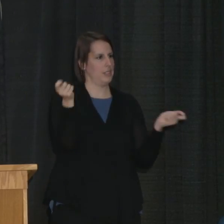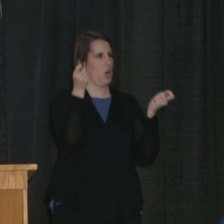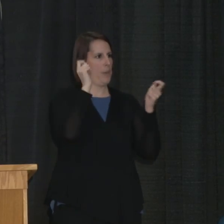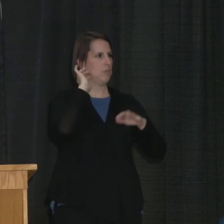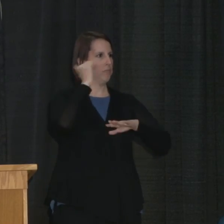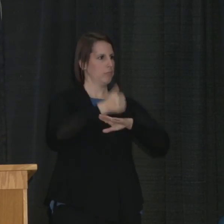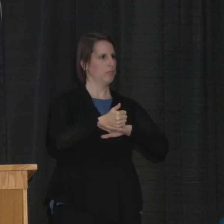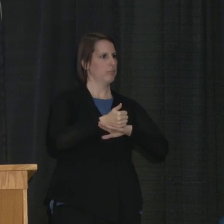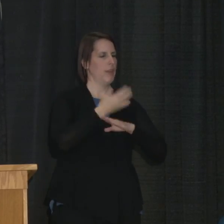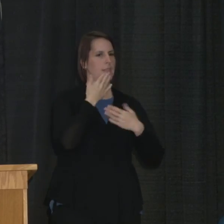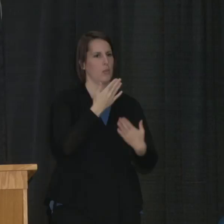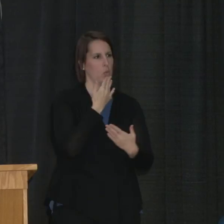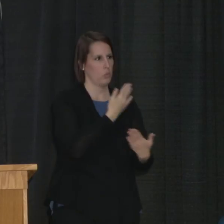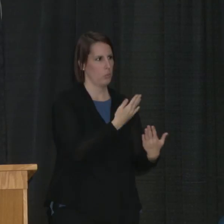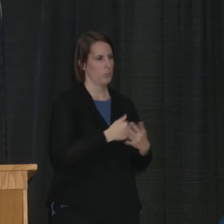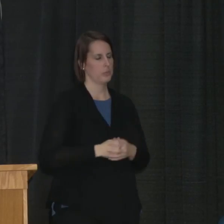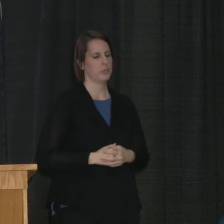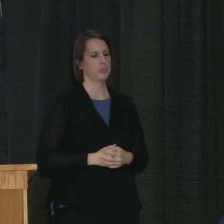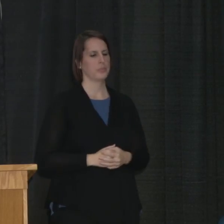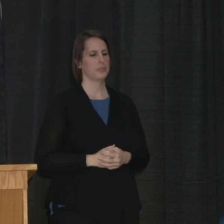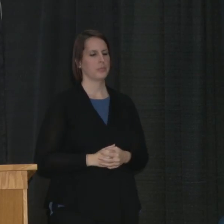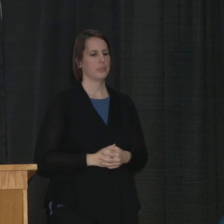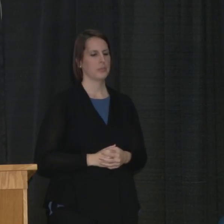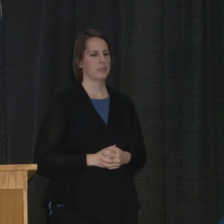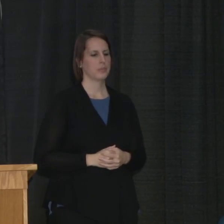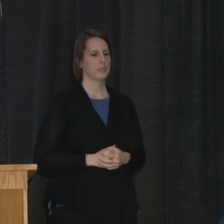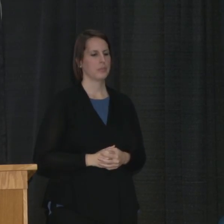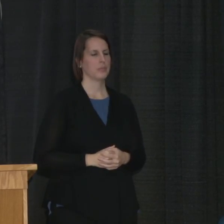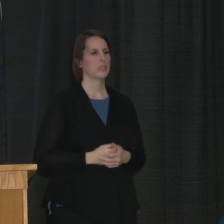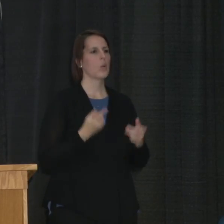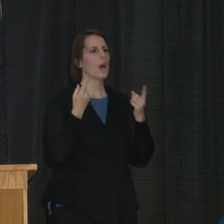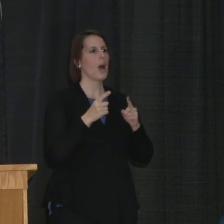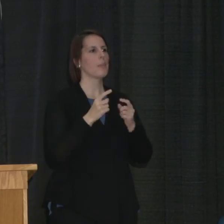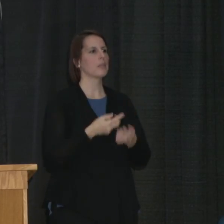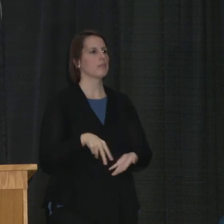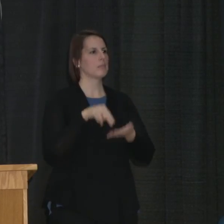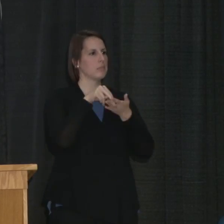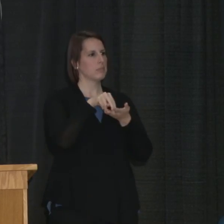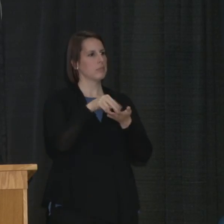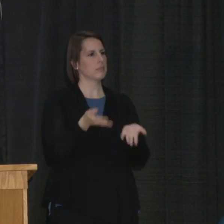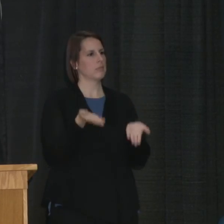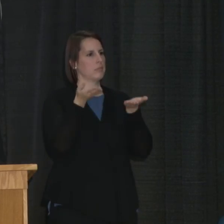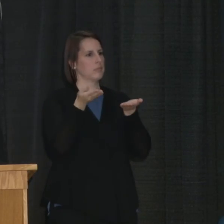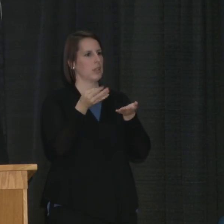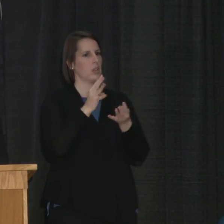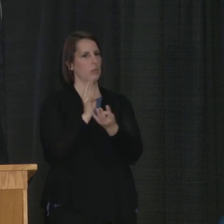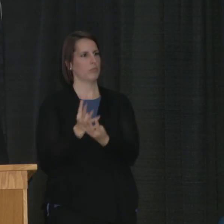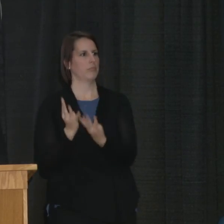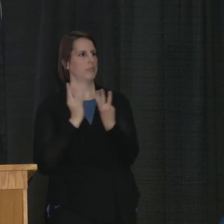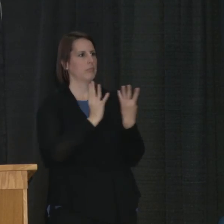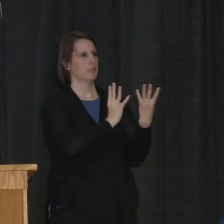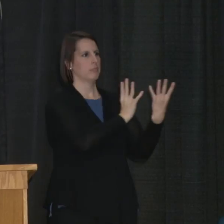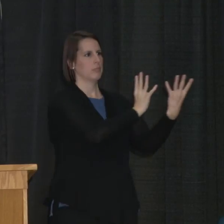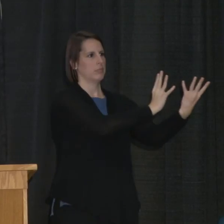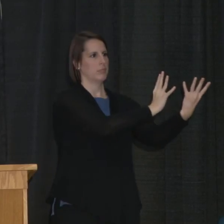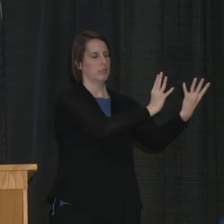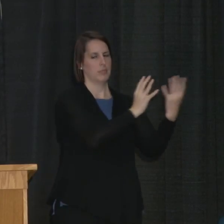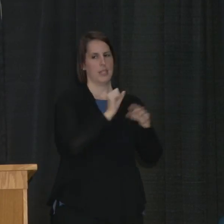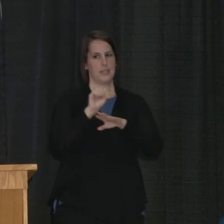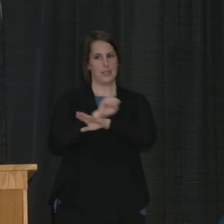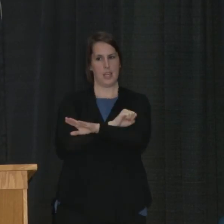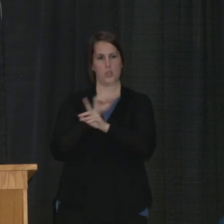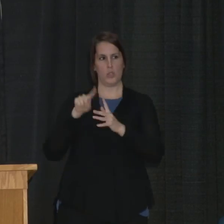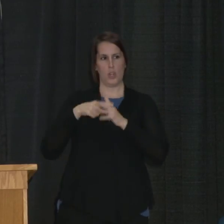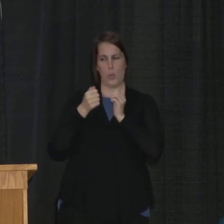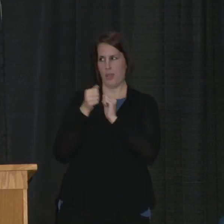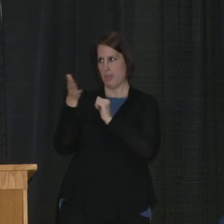truly special event. During the recessional, the stage guests, led by our Vice President Academic, followed by